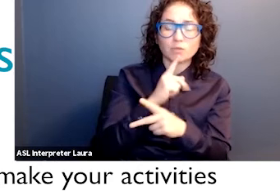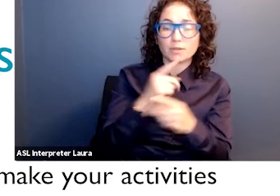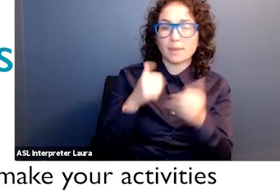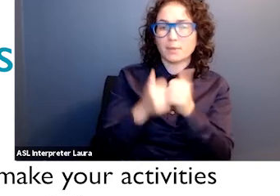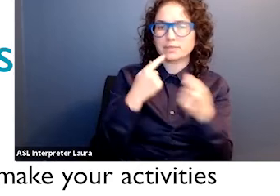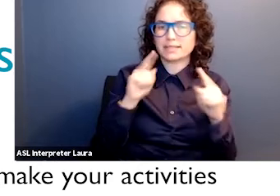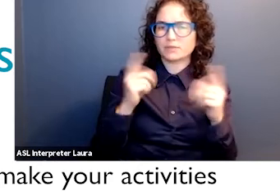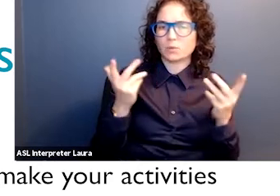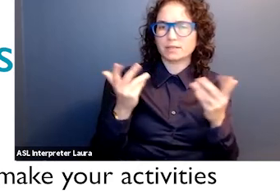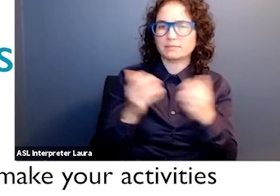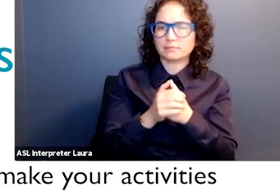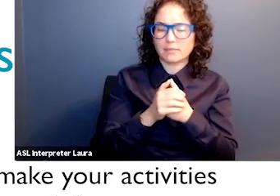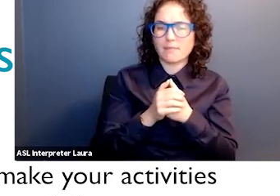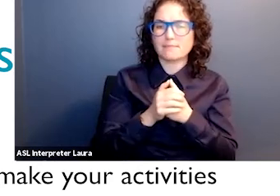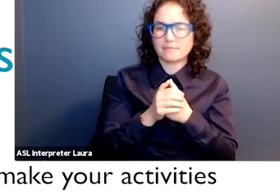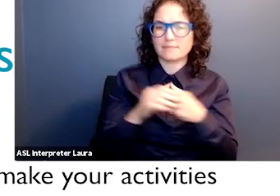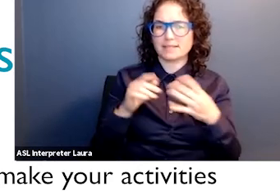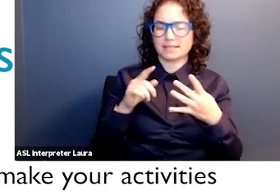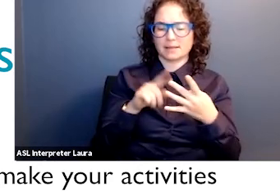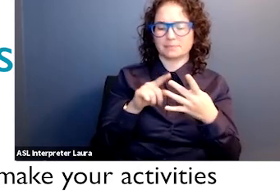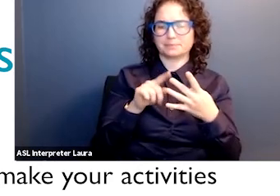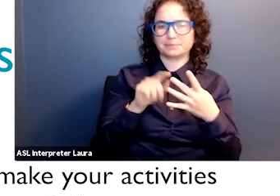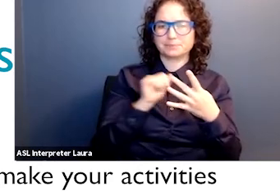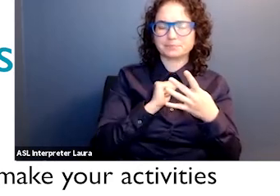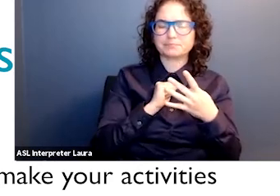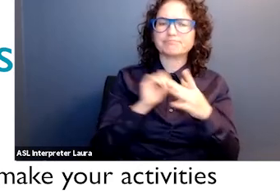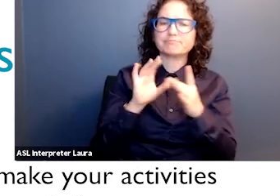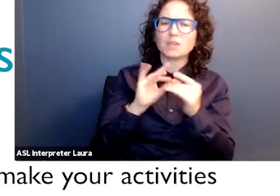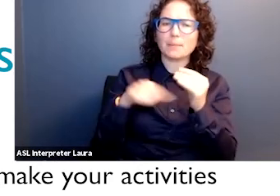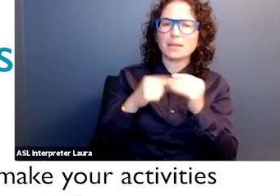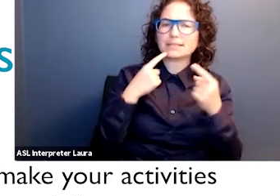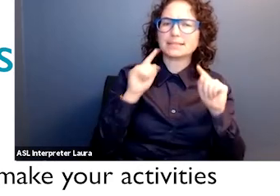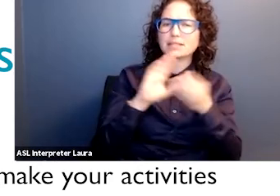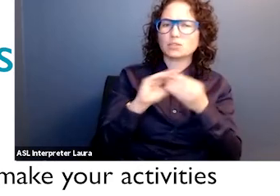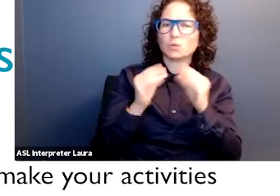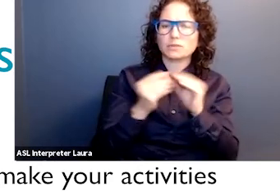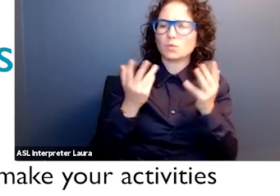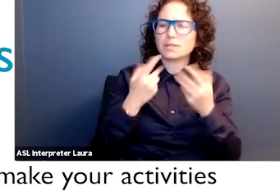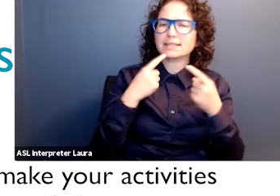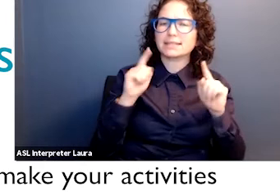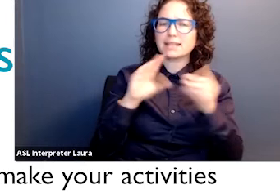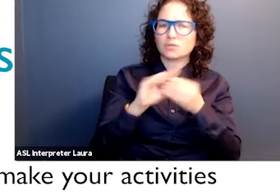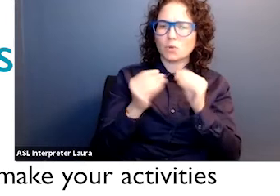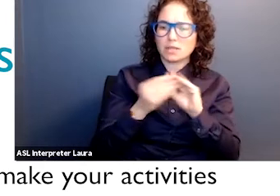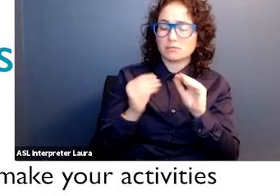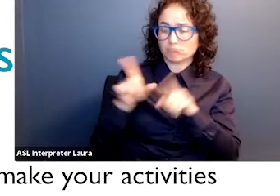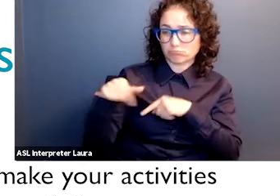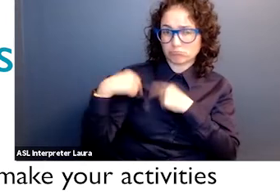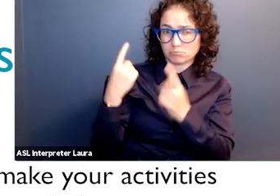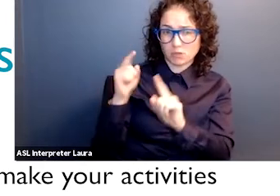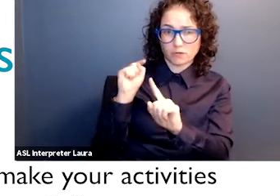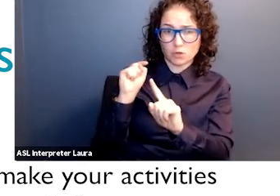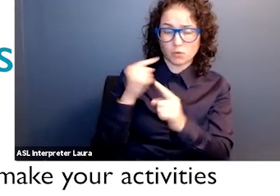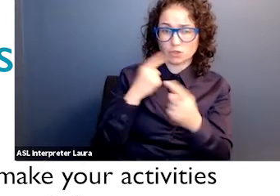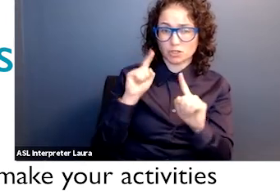successful? The second is talking about success stories. What success stories have you